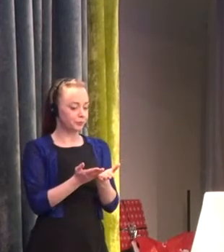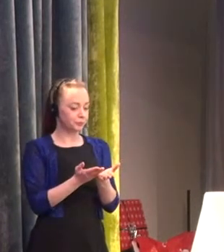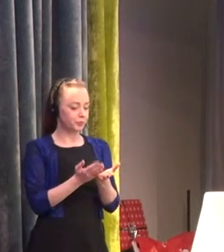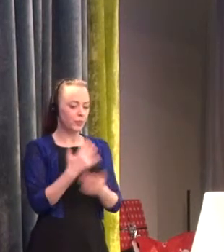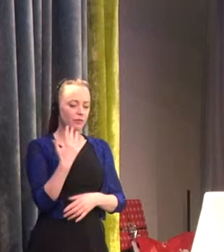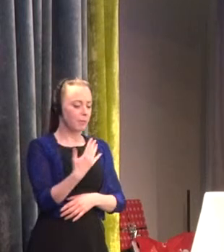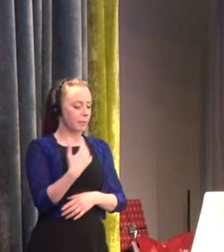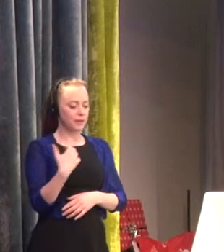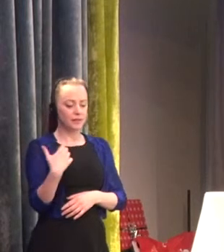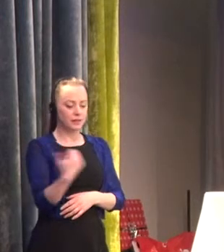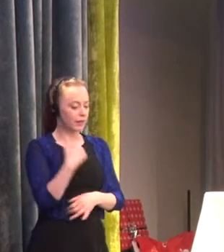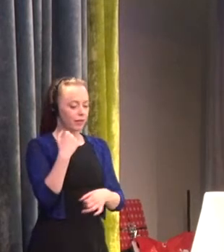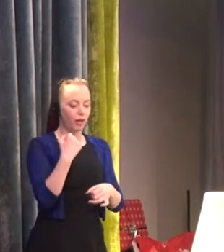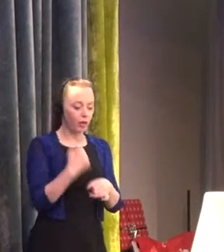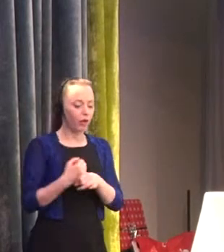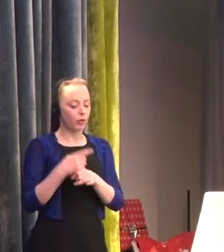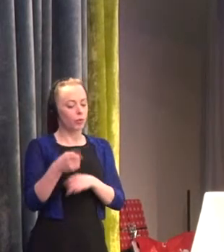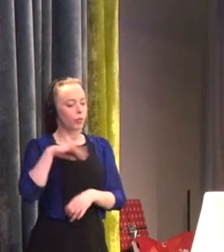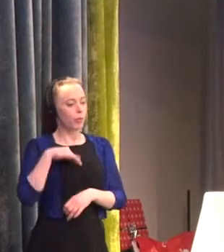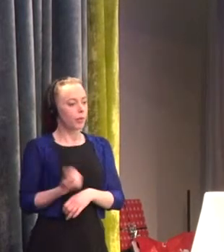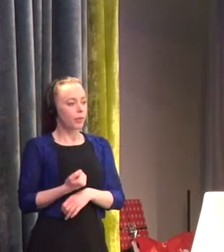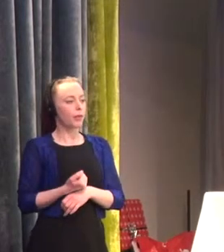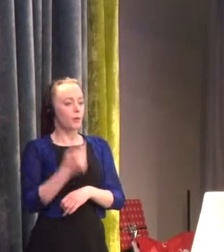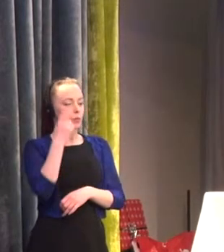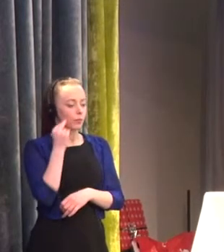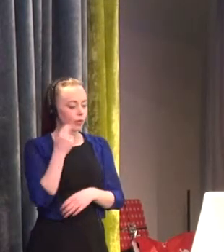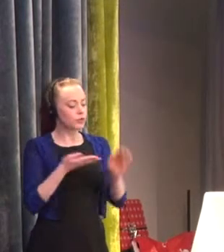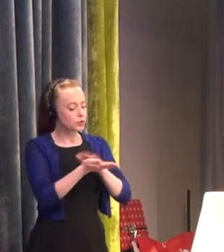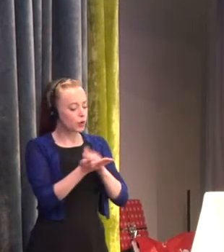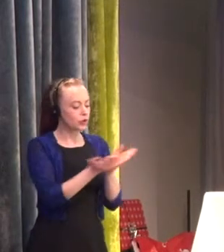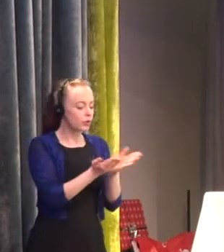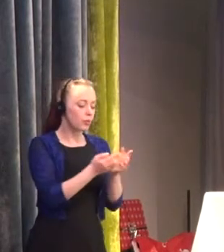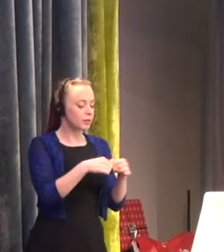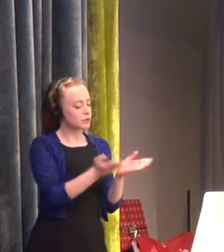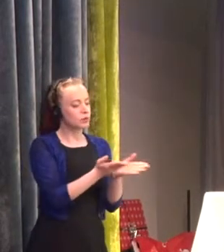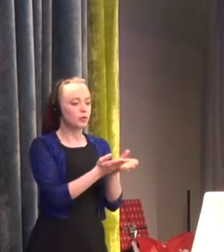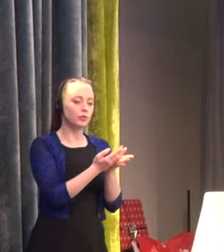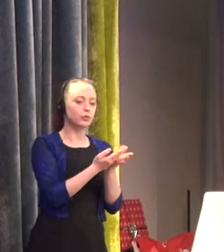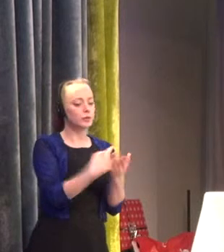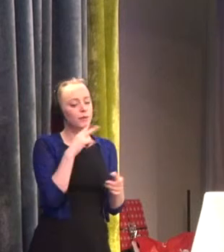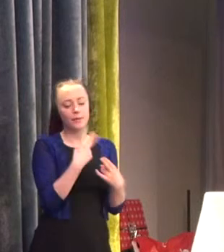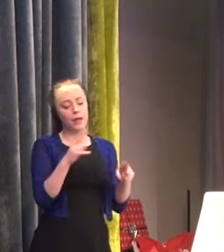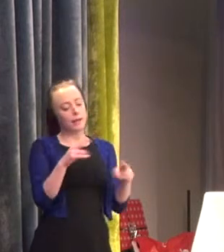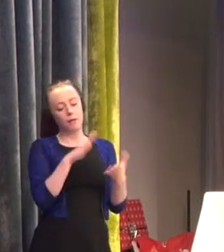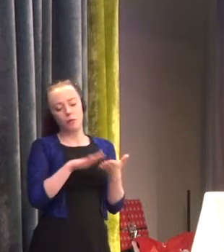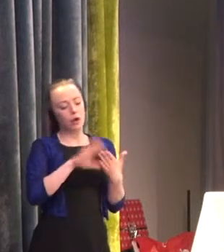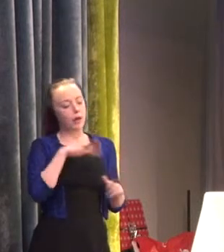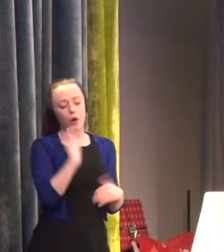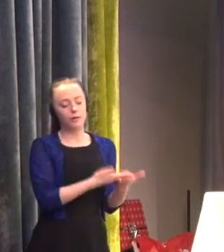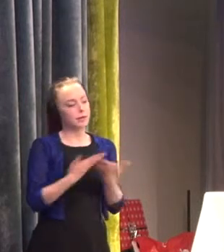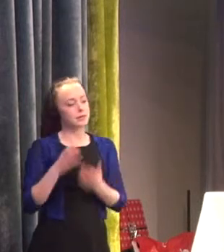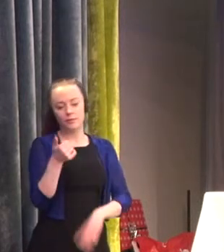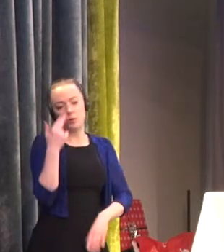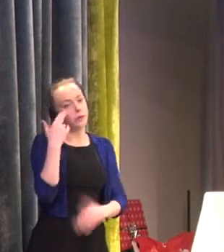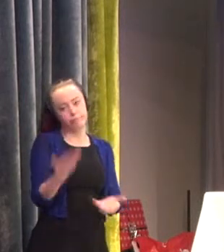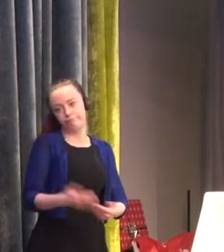I'm sorry, we don't have the services for Kiki, it wouldn't be fair to her, it wouldn't be fair to the other children, she couldn't restrain herself anymore. She came